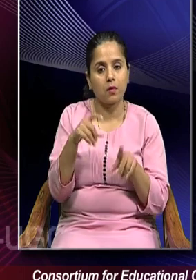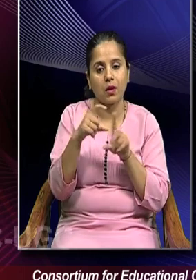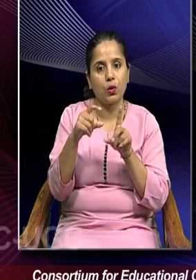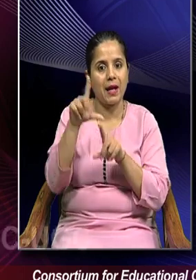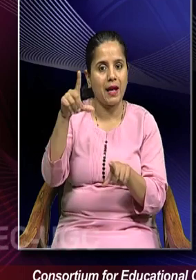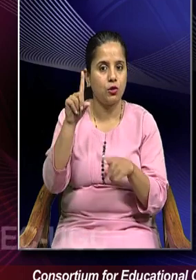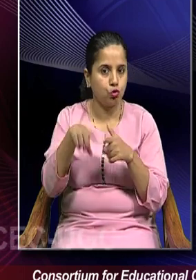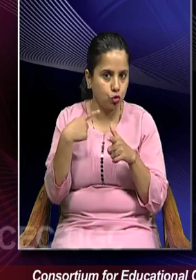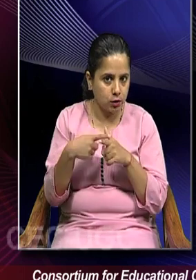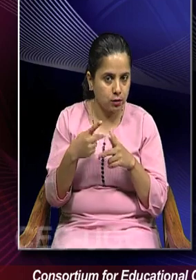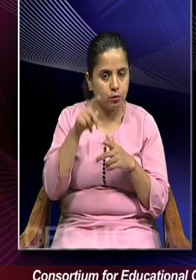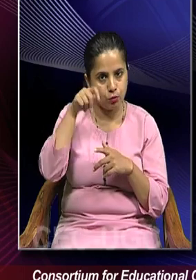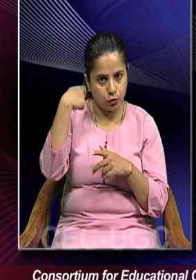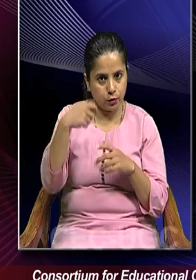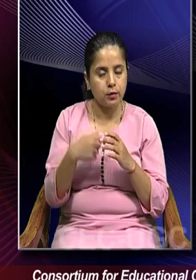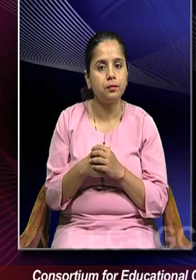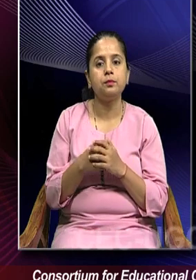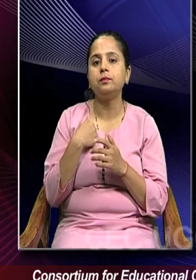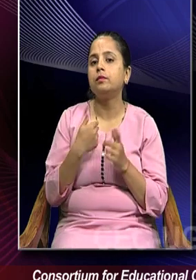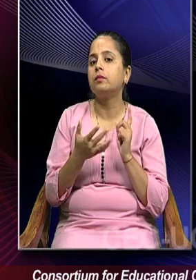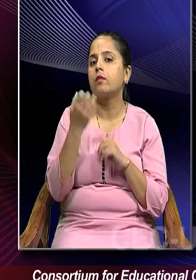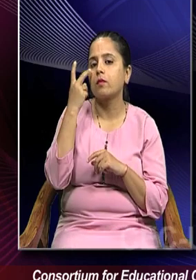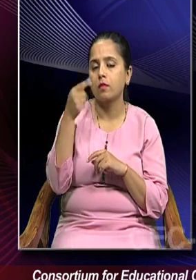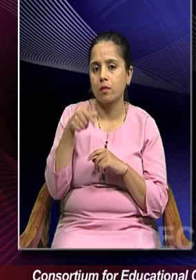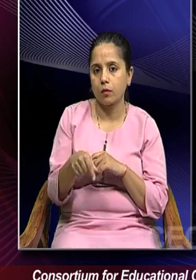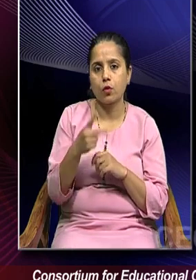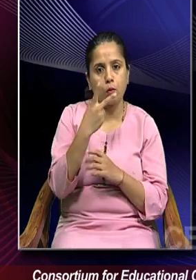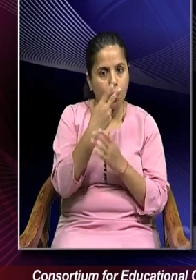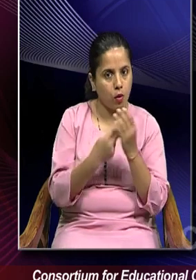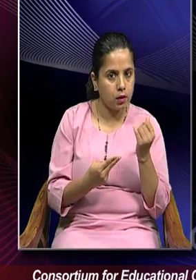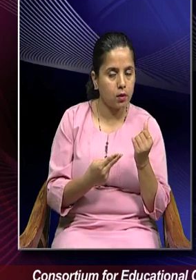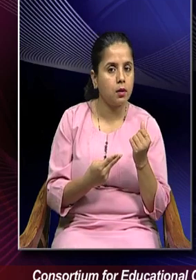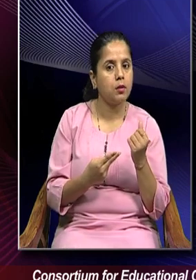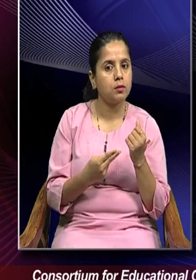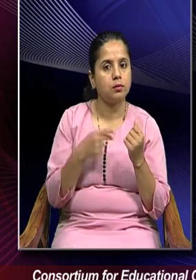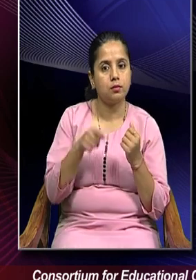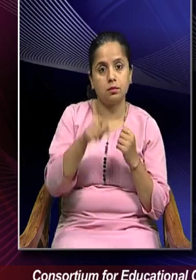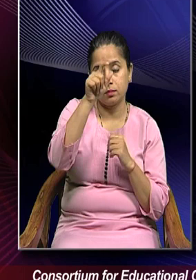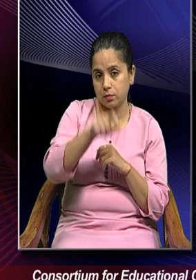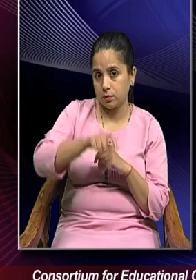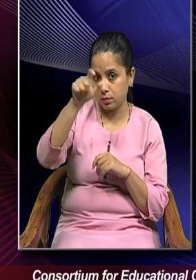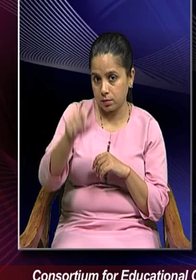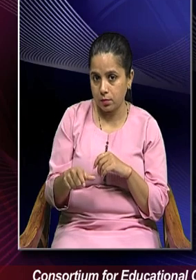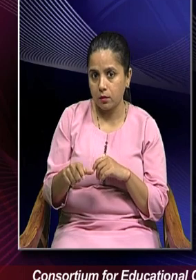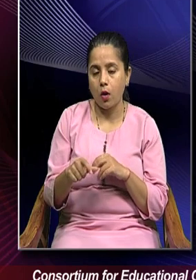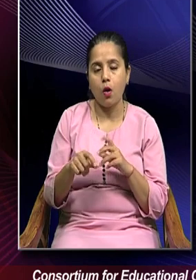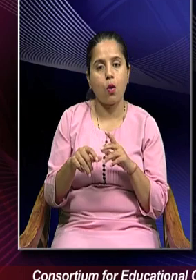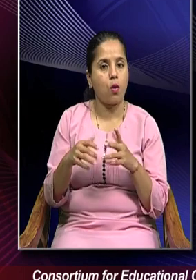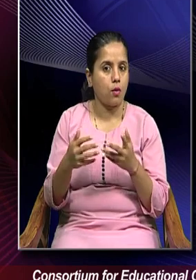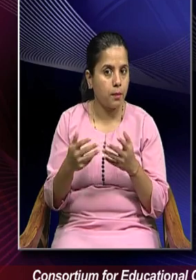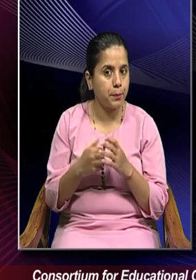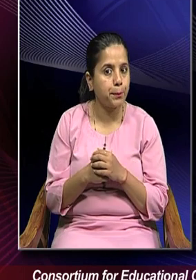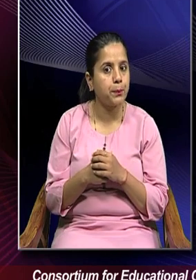DDLJ, where we find that both the couple or